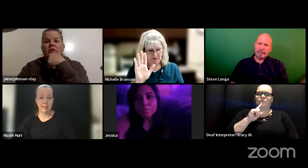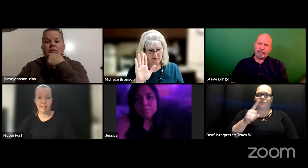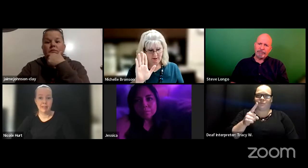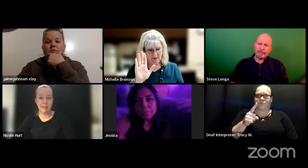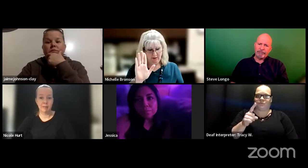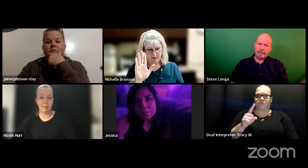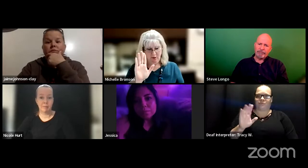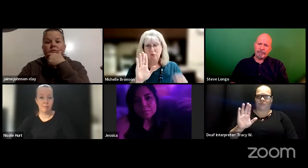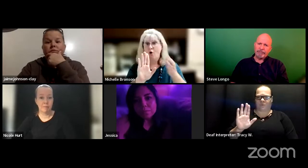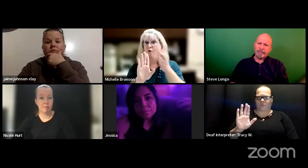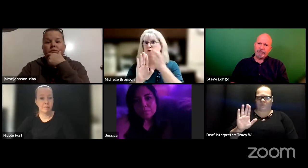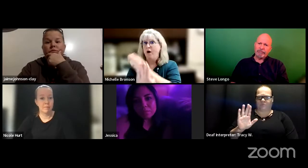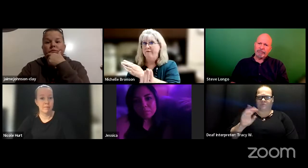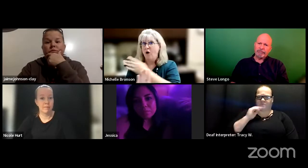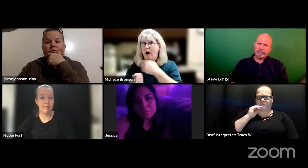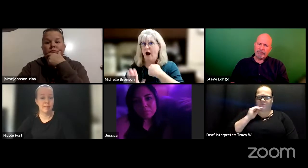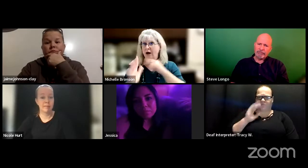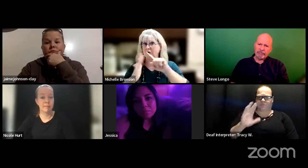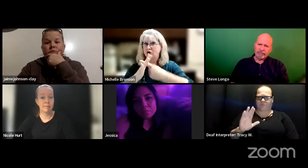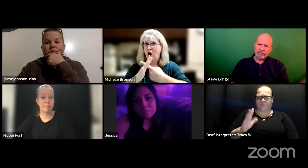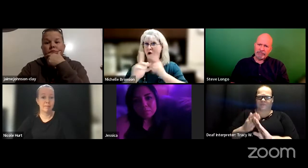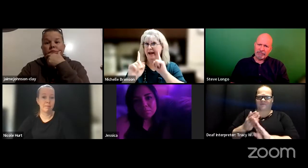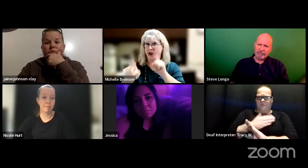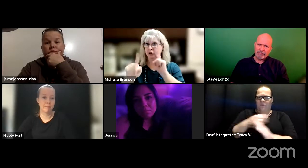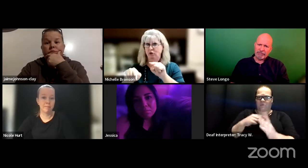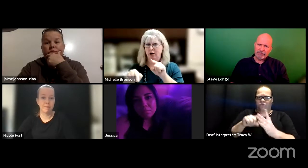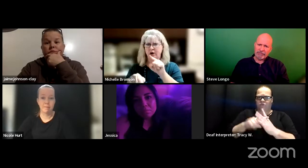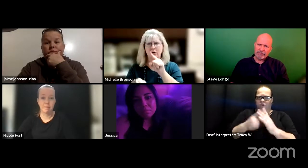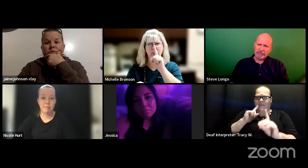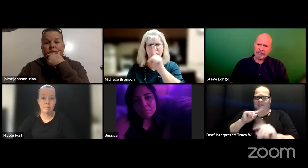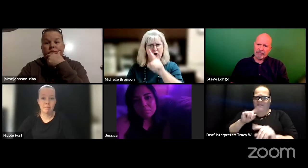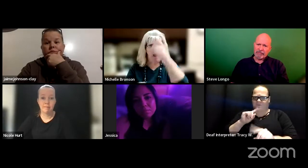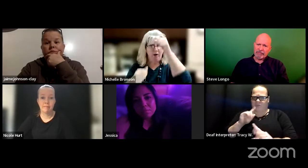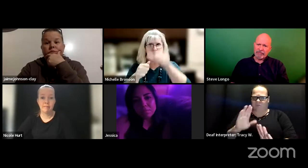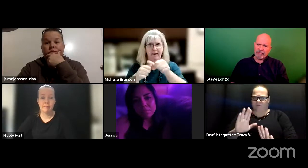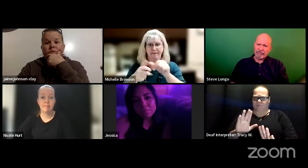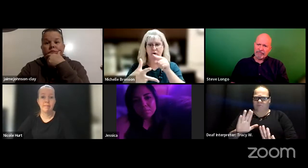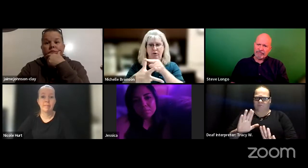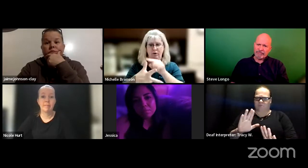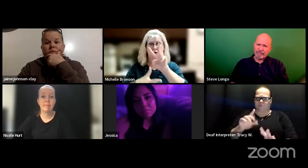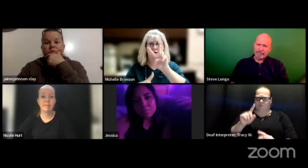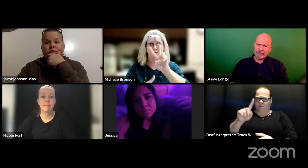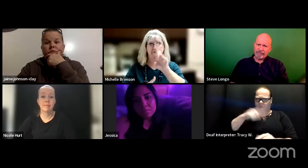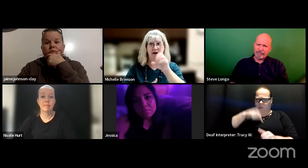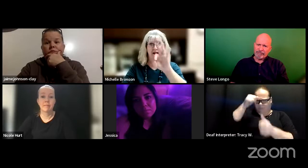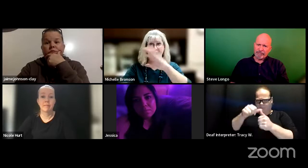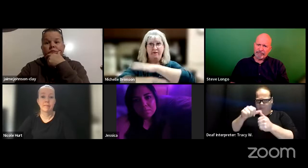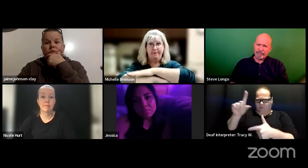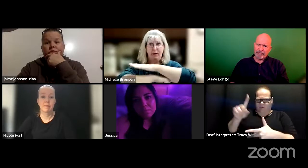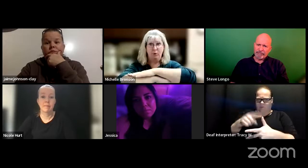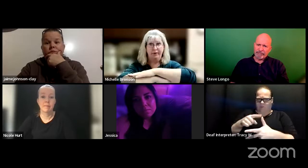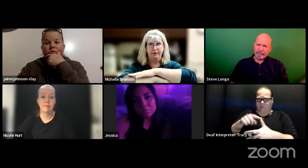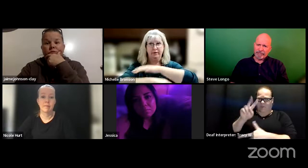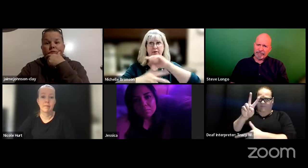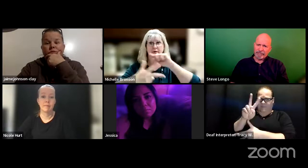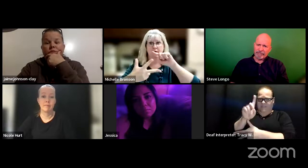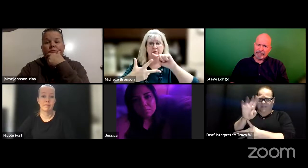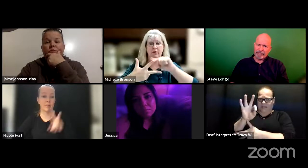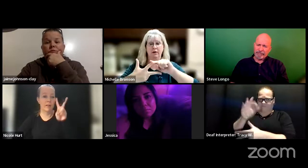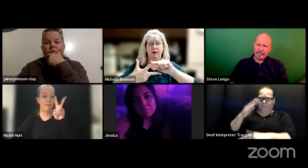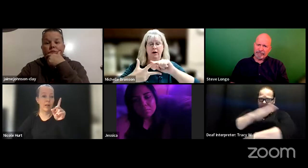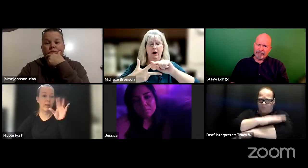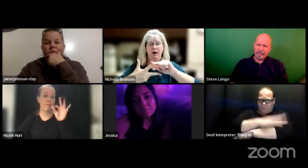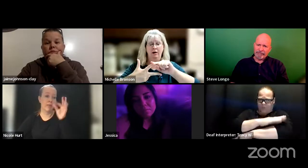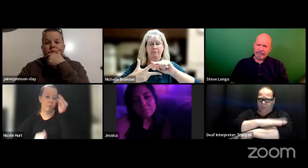that. And back to Michelle, before I respond to those questions,